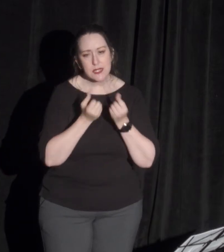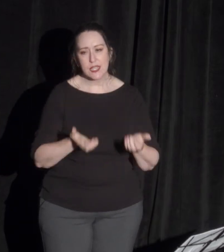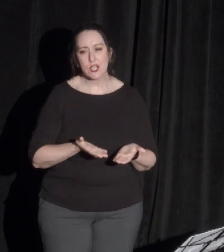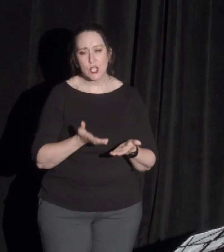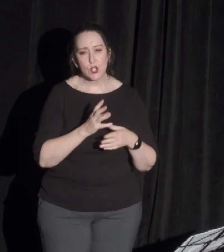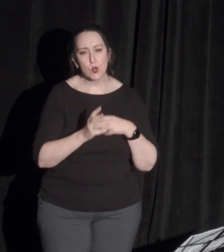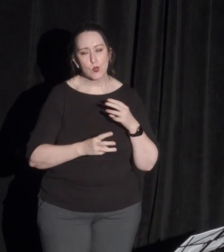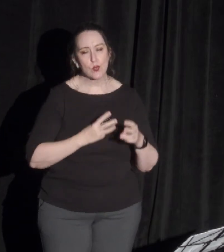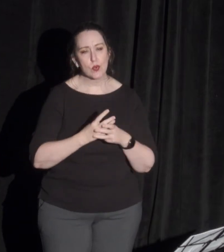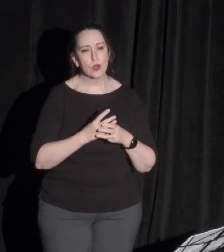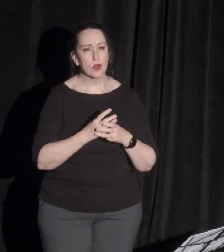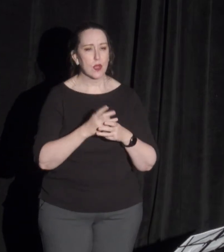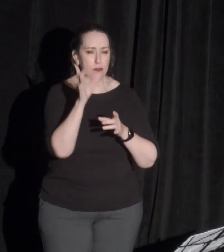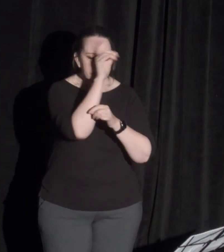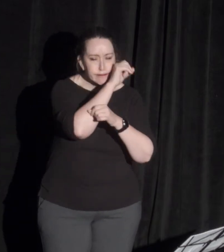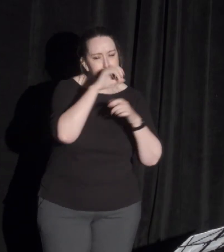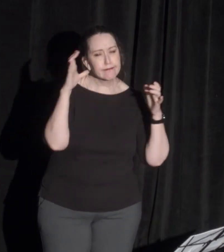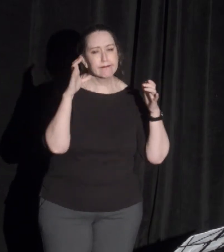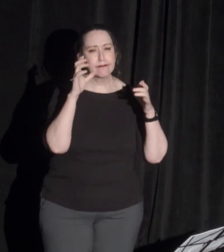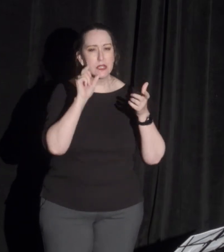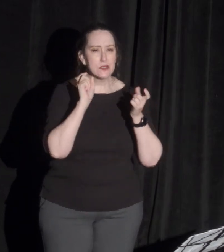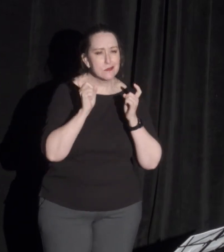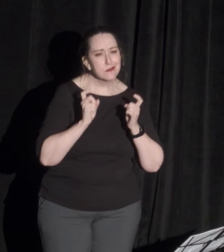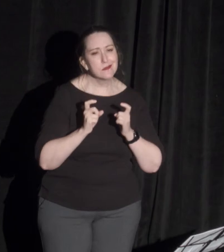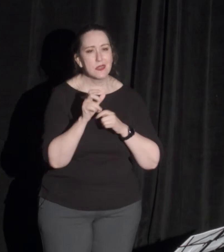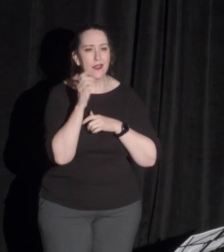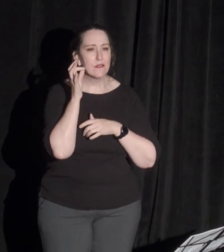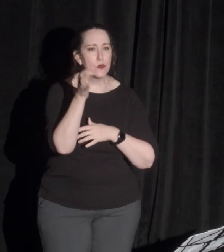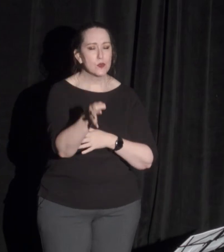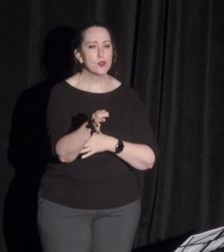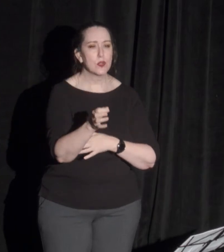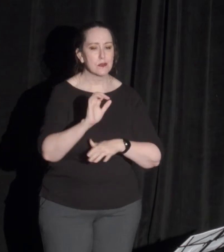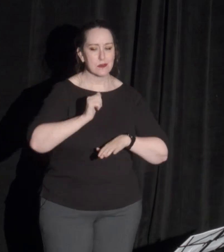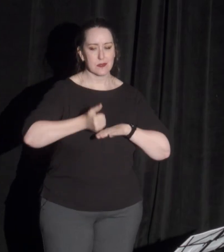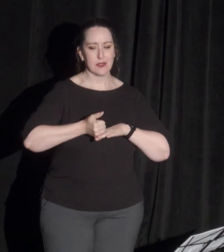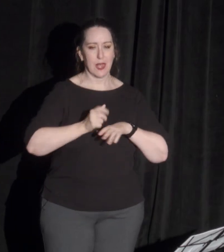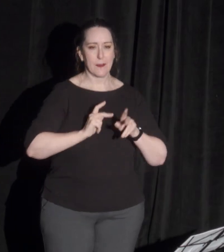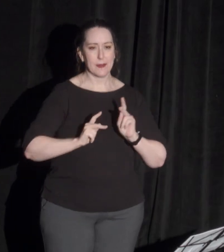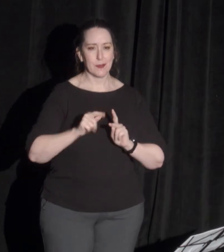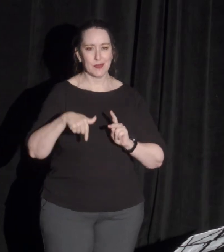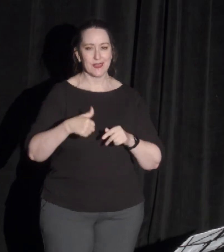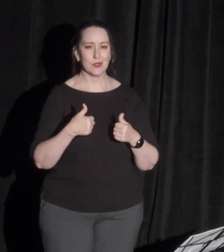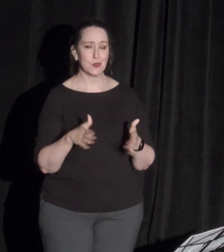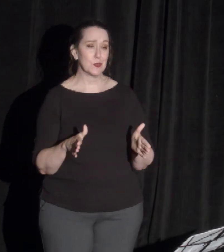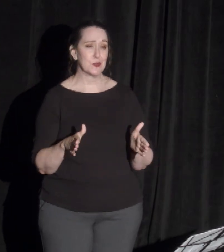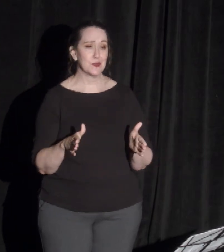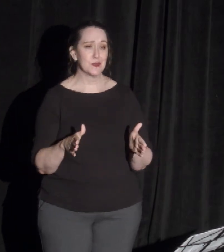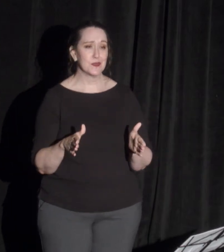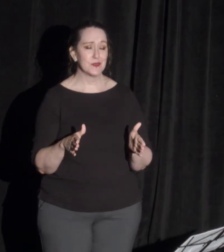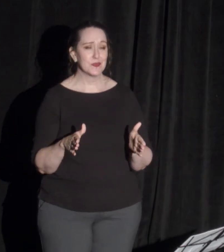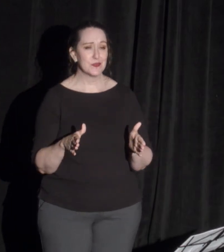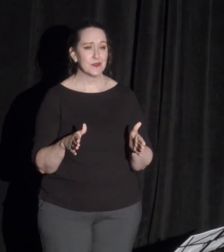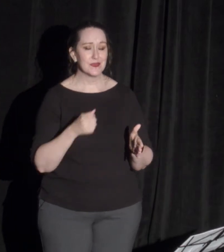the visions that shape the future, has been created by people in this room. Sorry, I'm gonna get choked up,